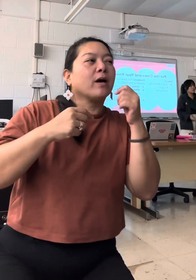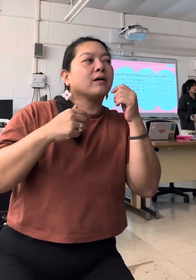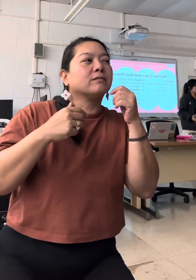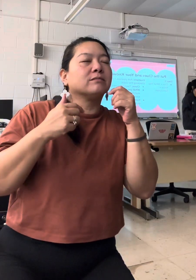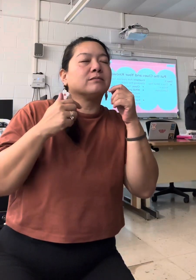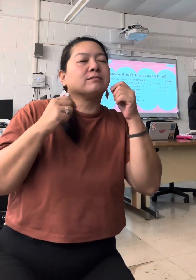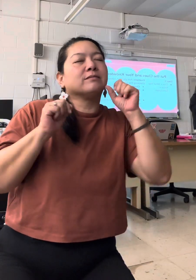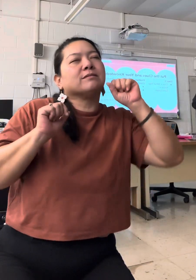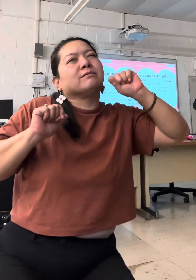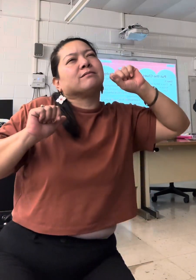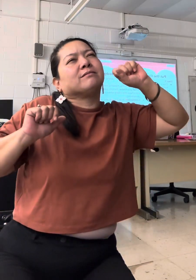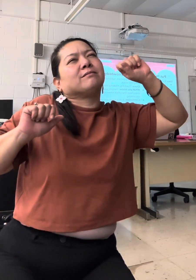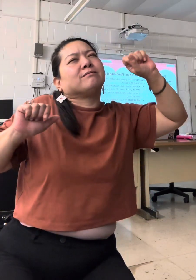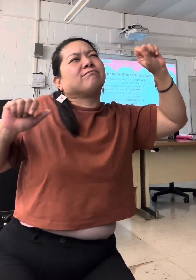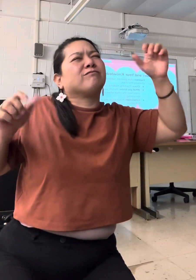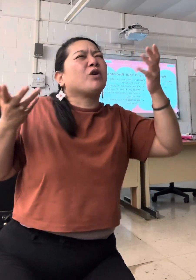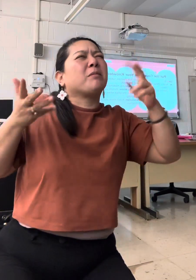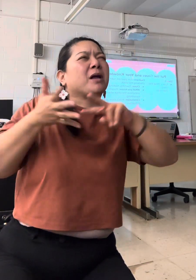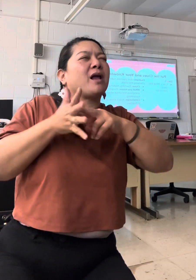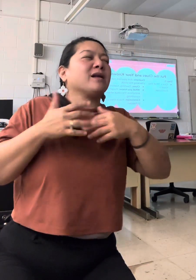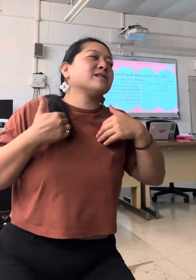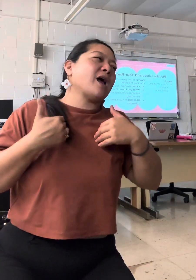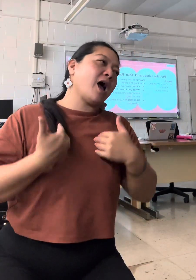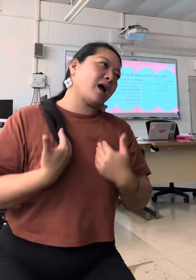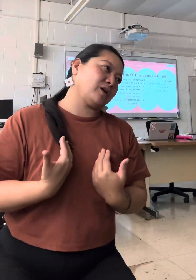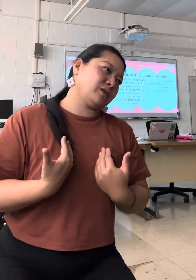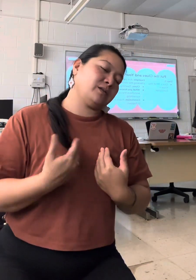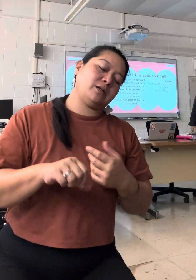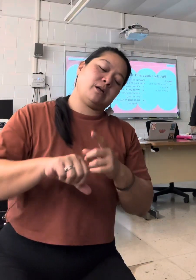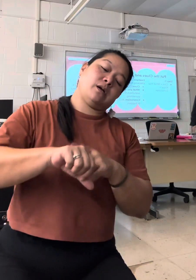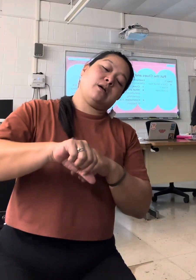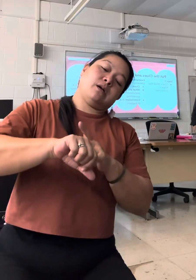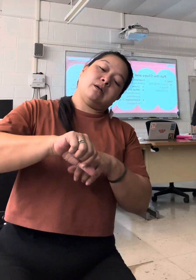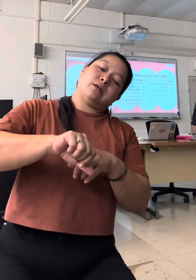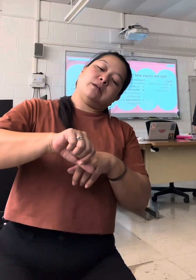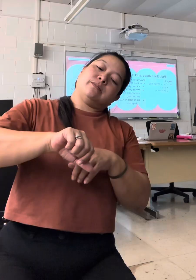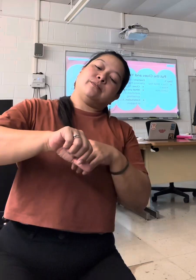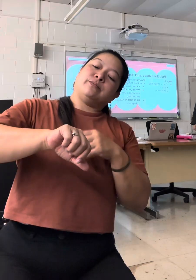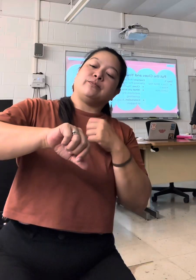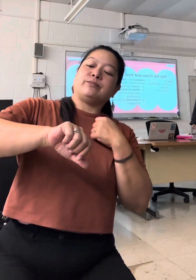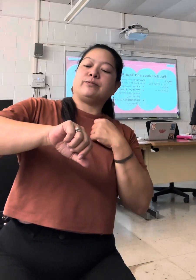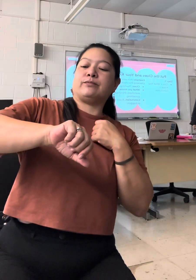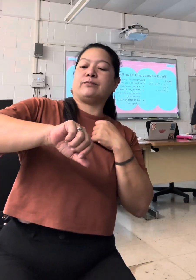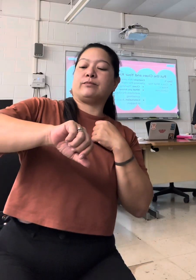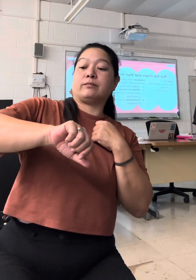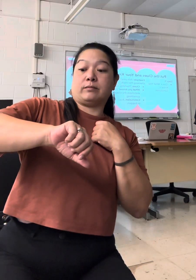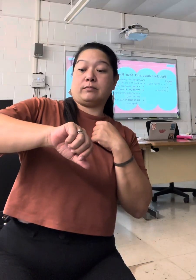that mean? Tired. They're tired, right? When you're checking the clock, what does that mean? Keep checking it.